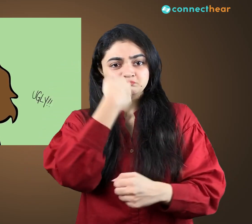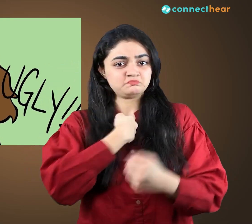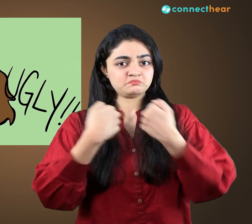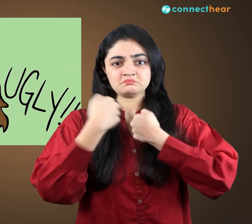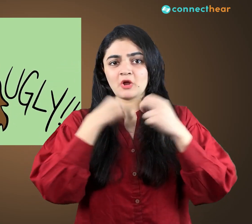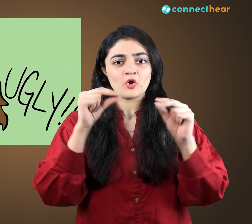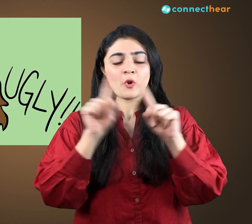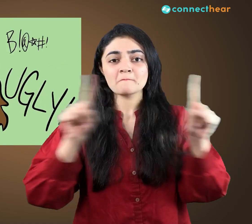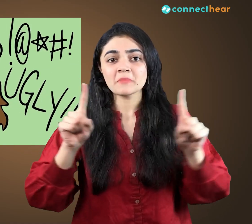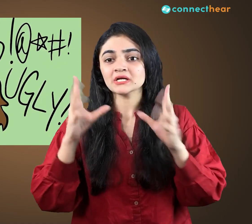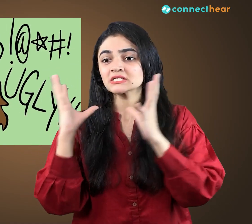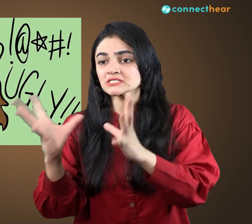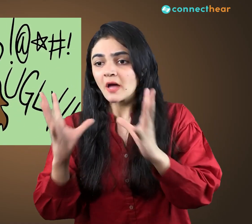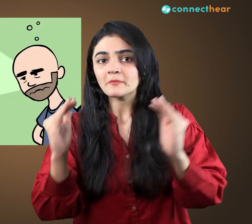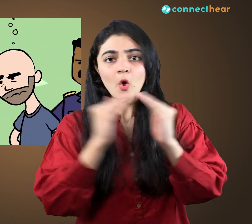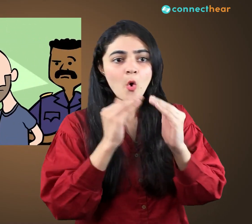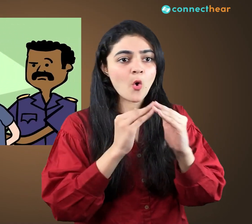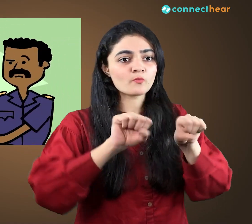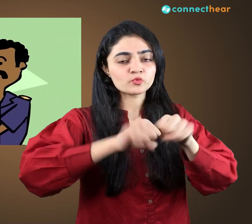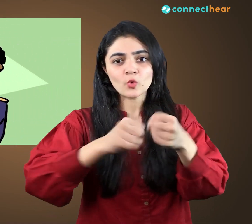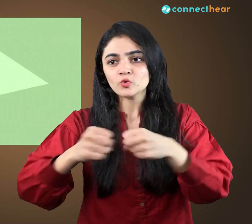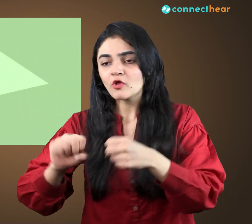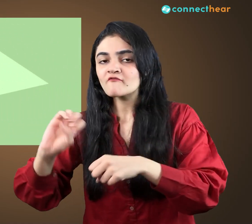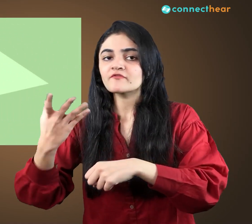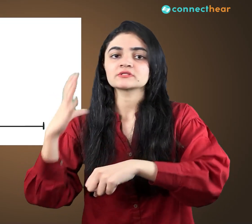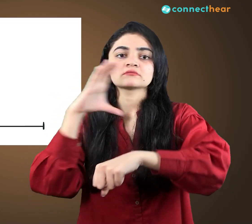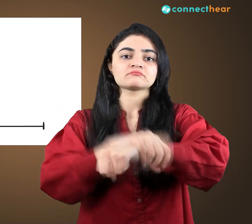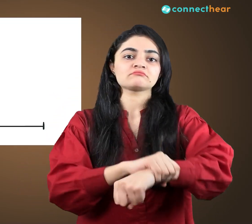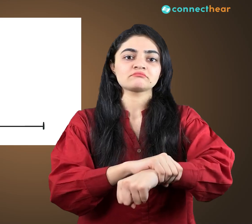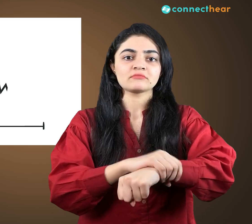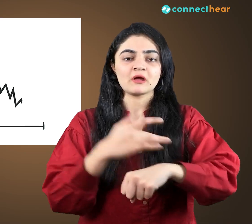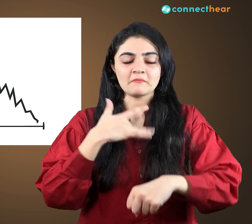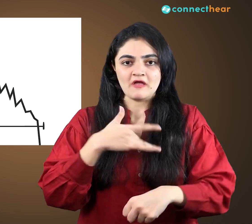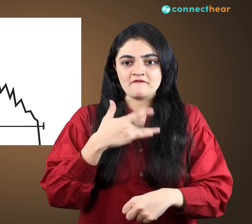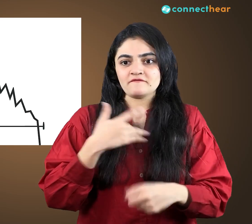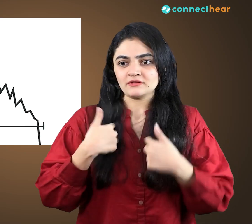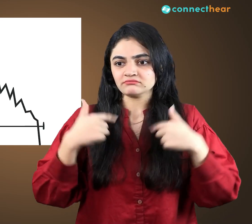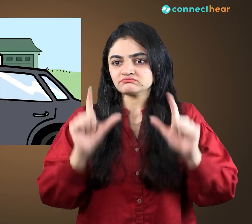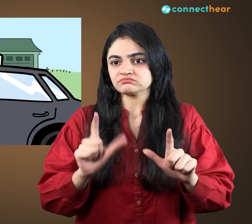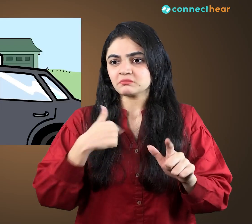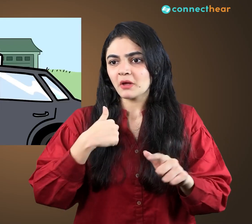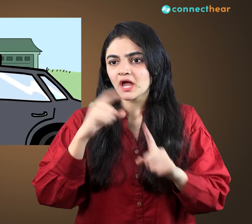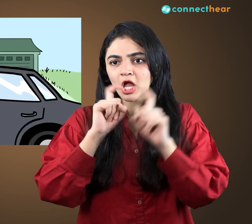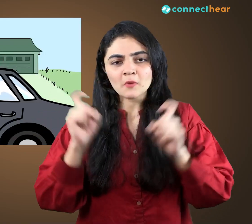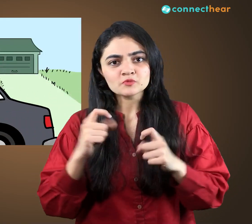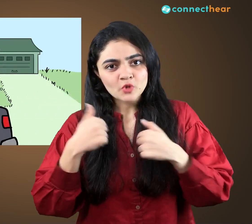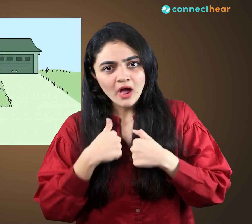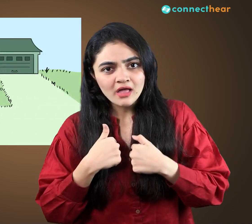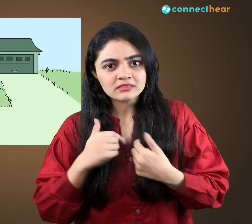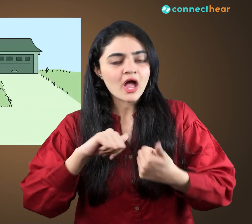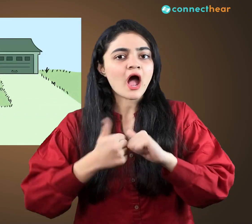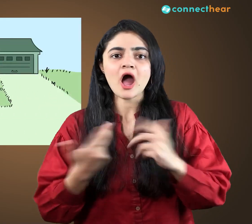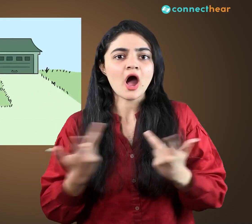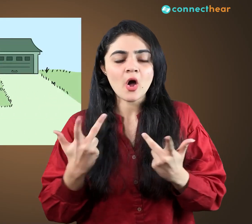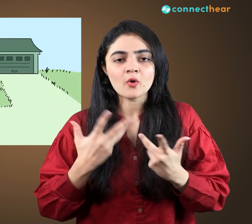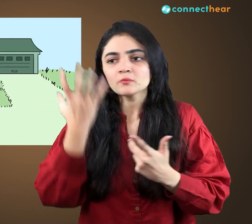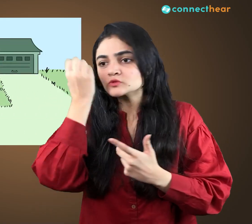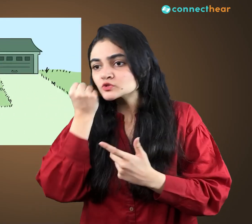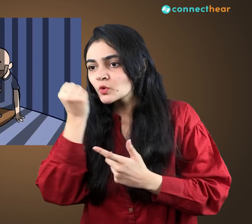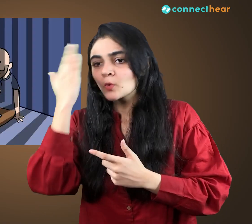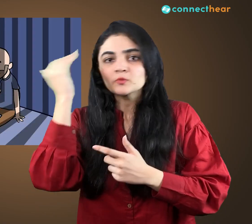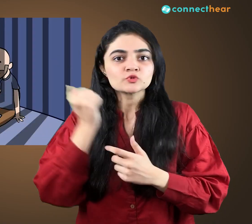said so many damaging things that by the time he was arrested, I had such a low self-esteem and self-worth that it was actually a relief to see him